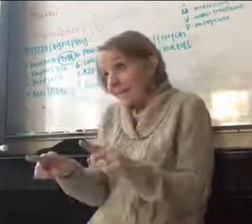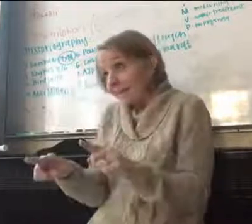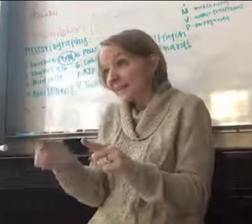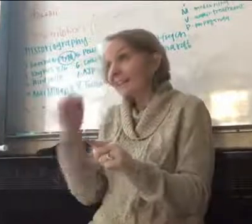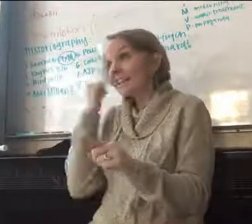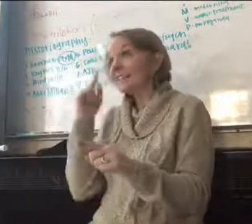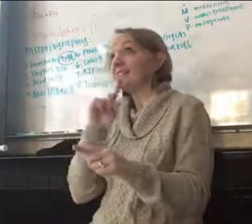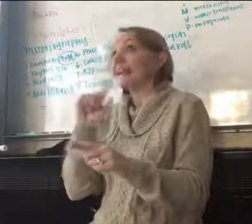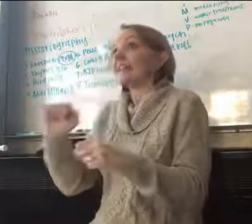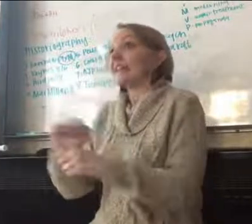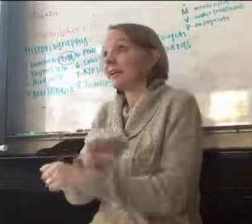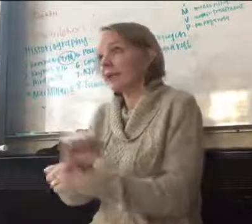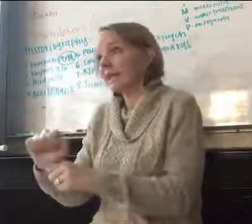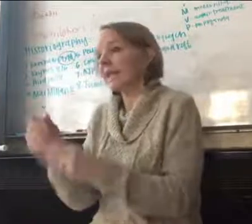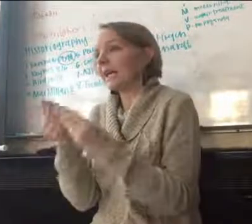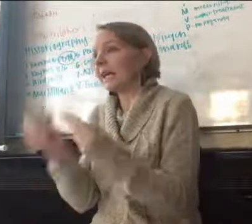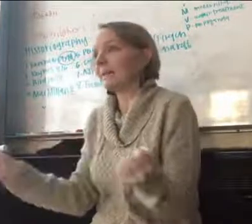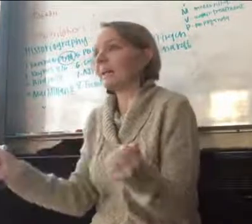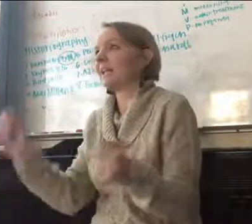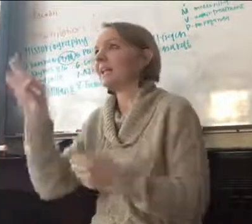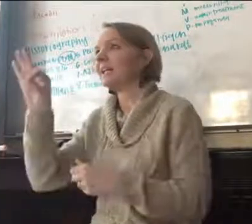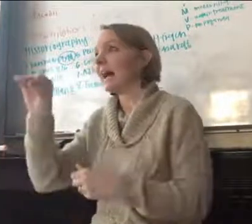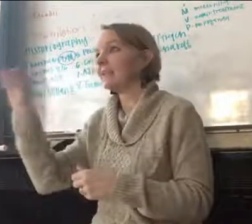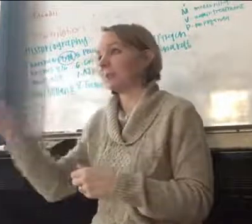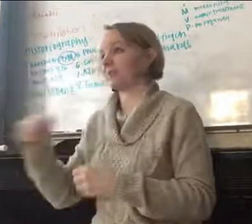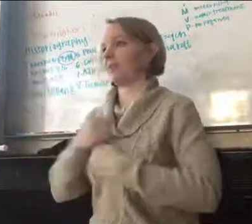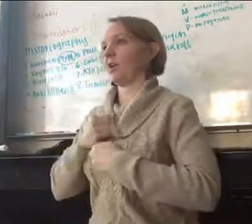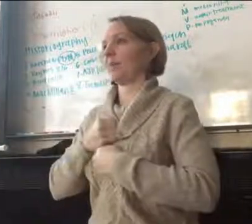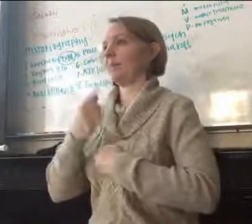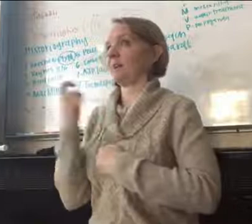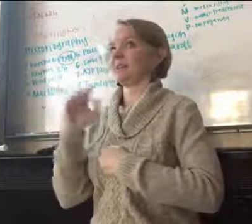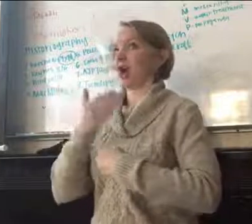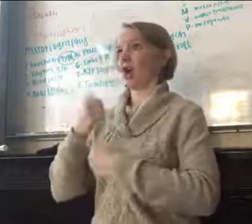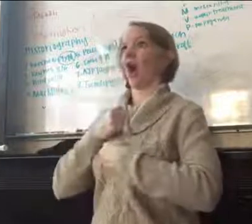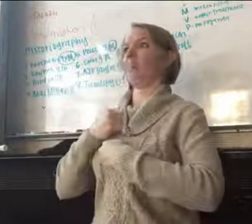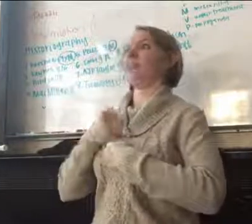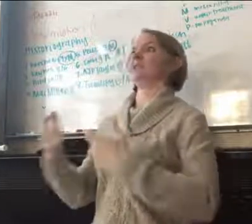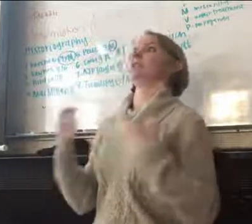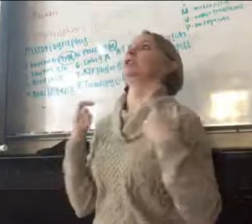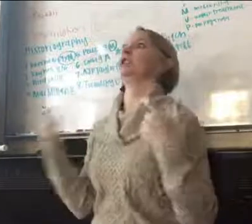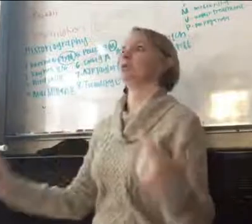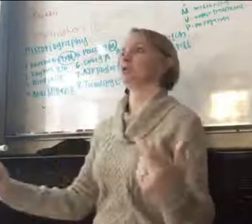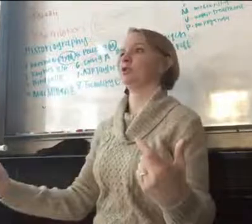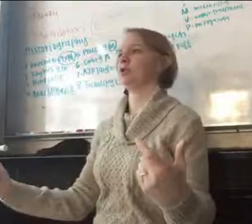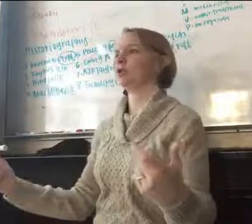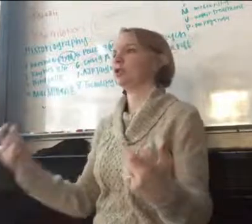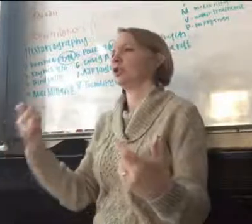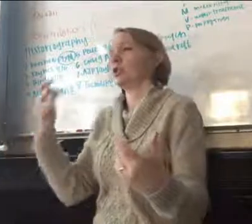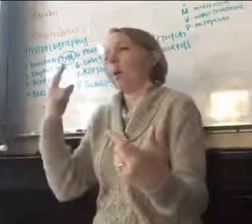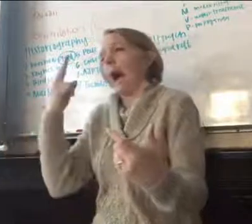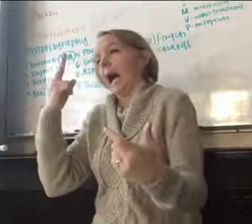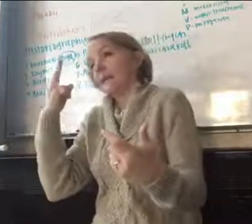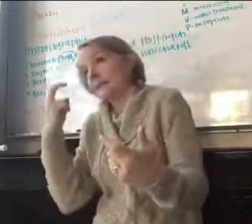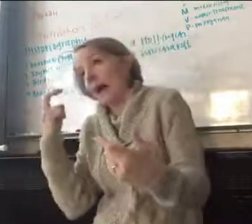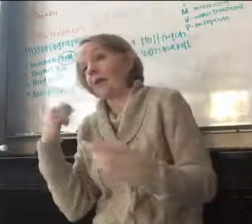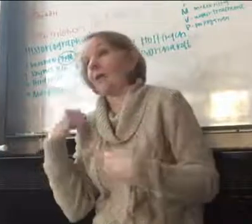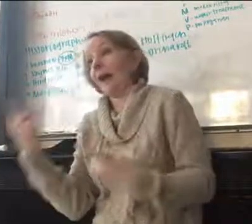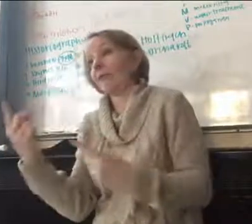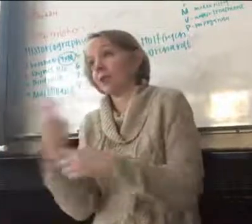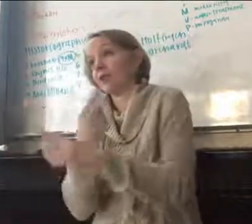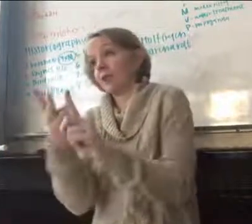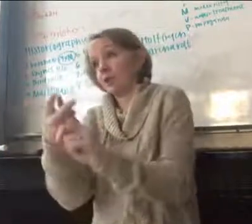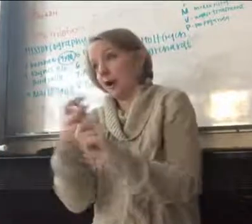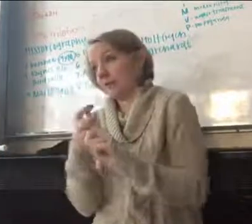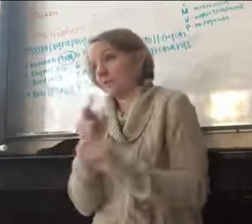they literally eliminated like 90% of our army because we have such a big army now. In theory, okay?